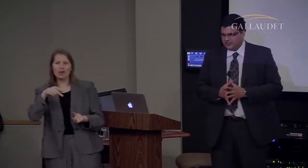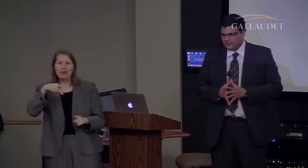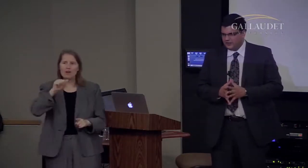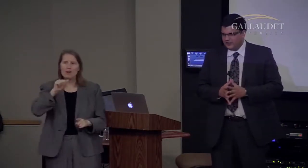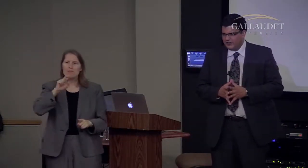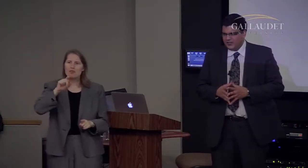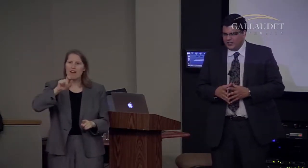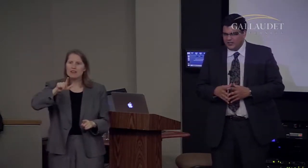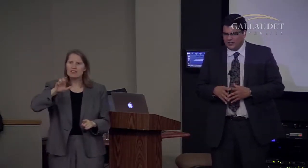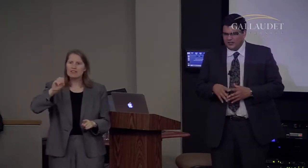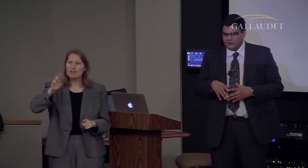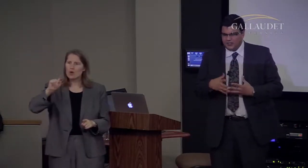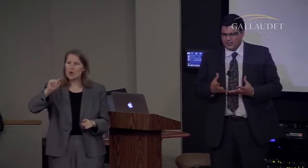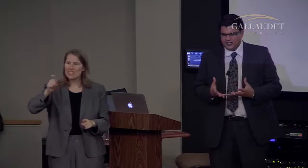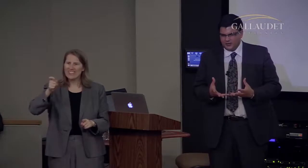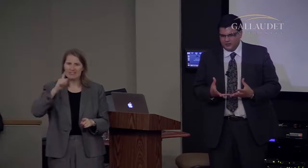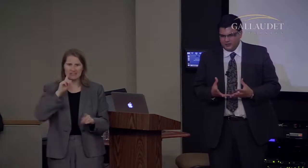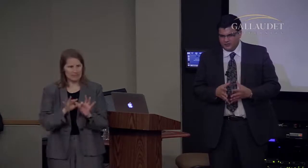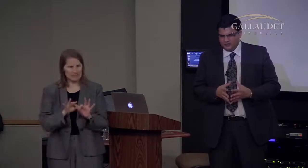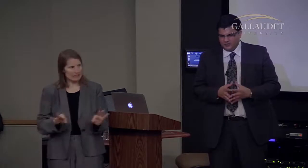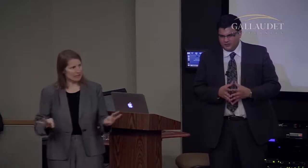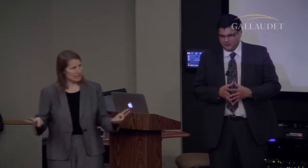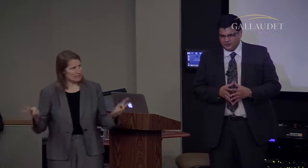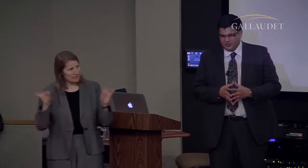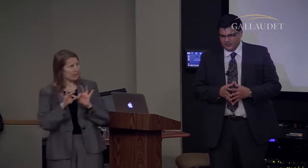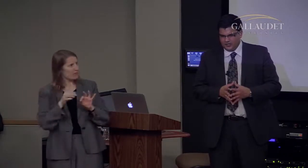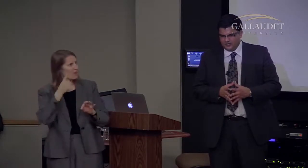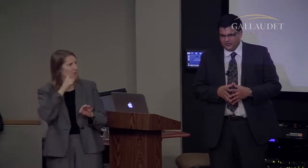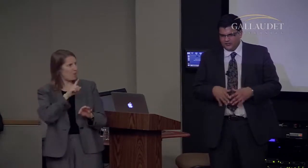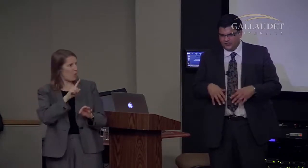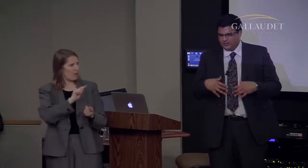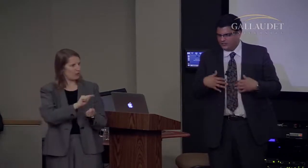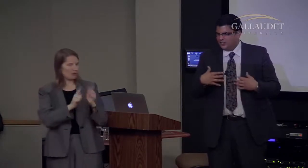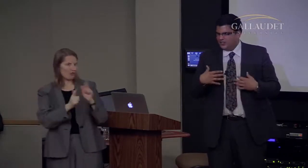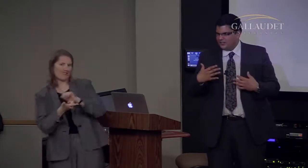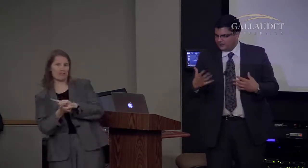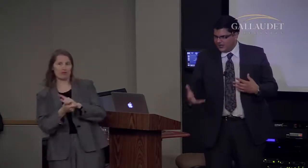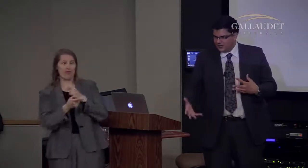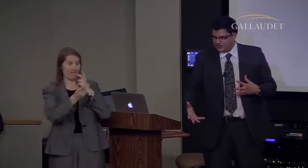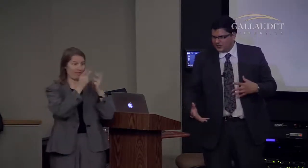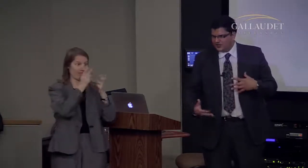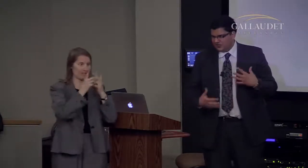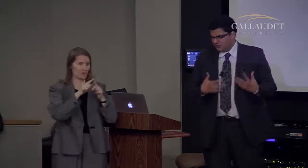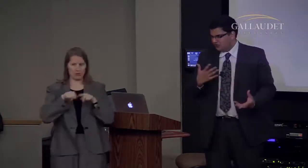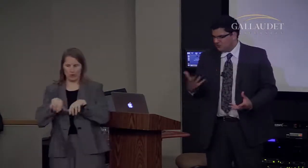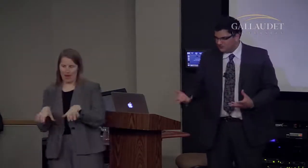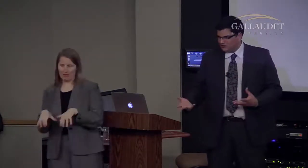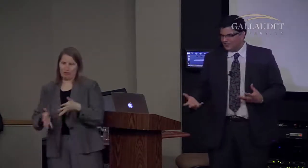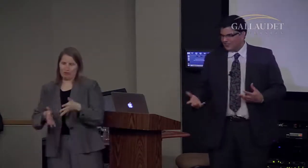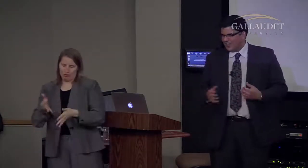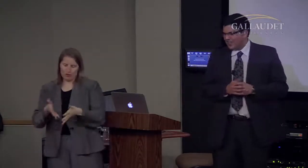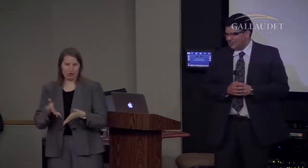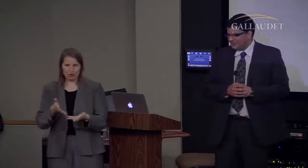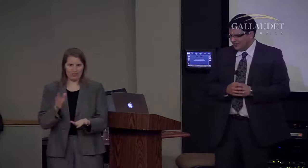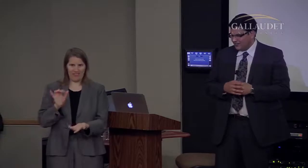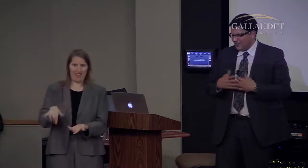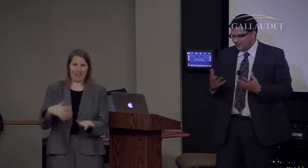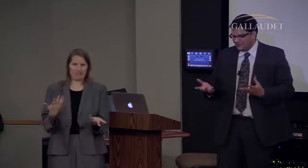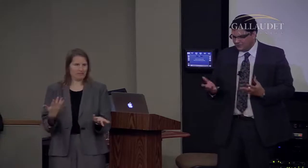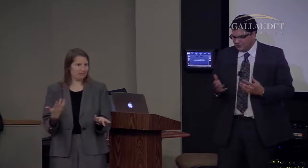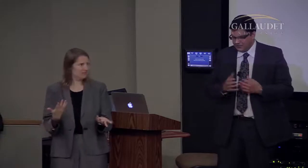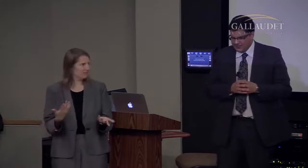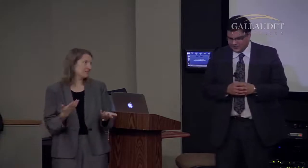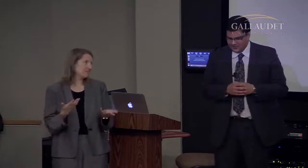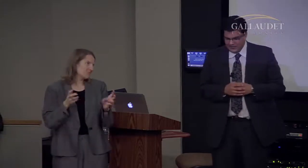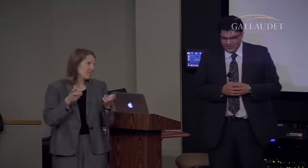cortex is, of course, critically important for the translation of vision into action, and gesture is just that